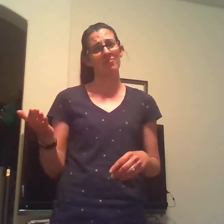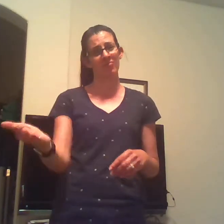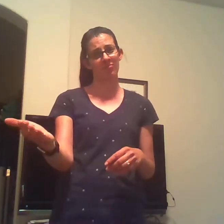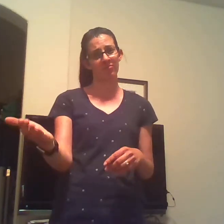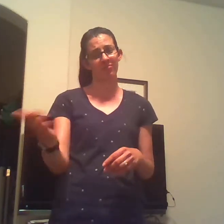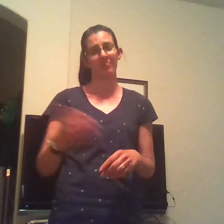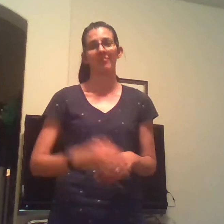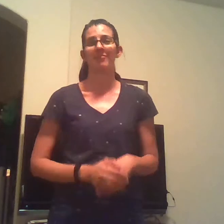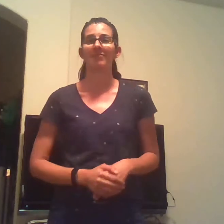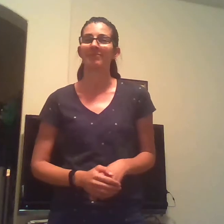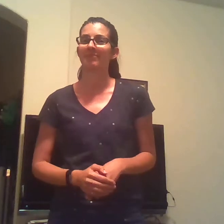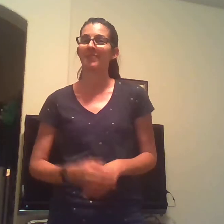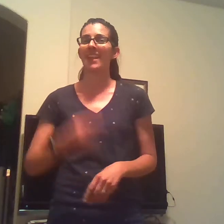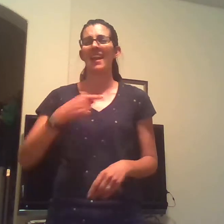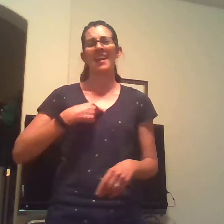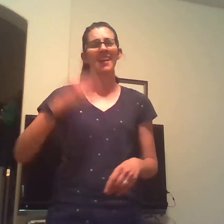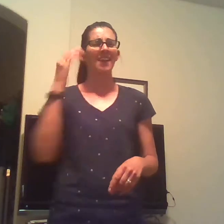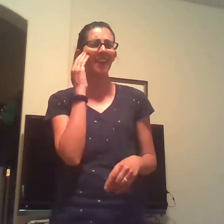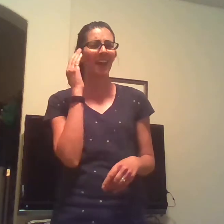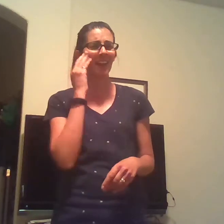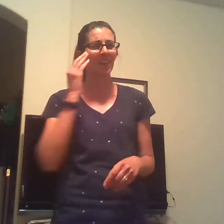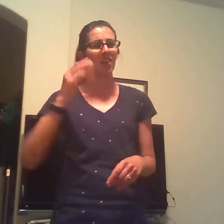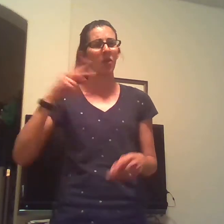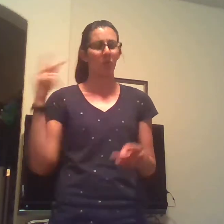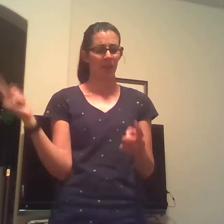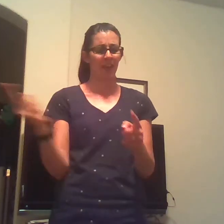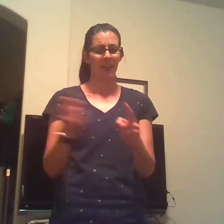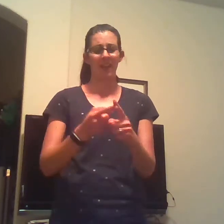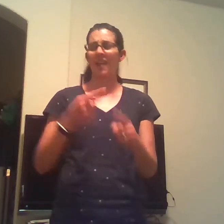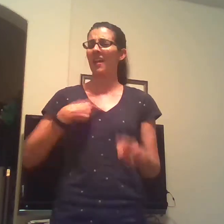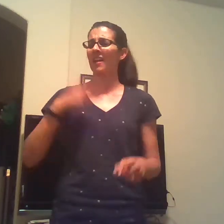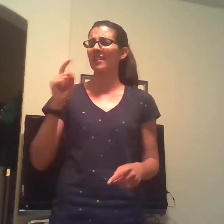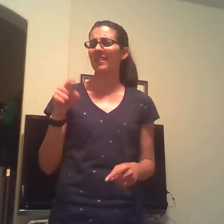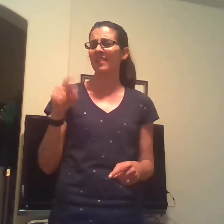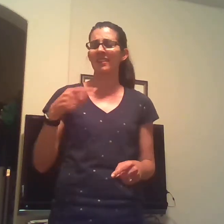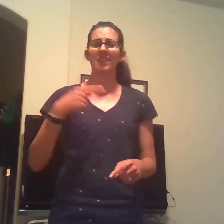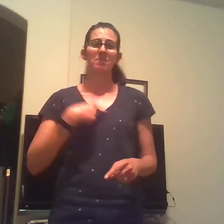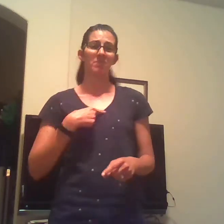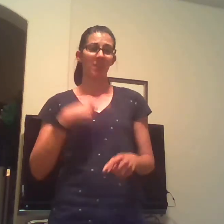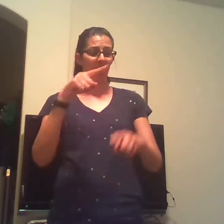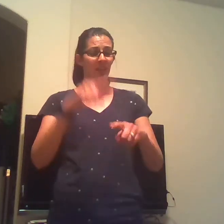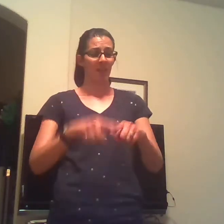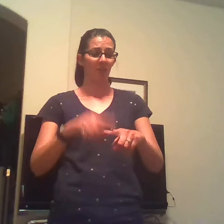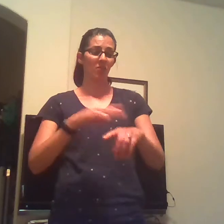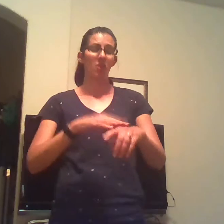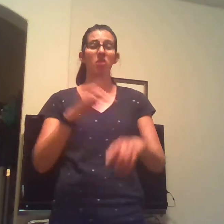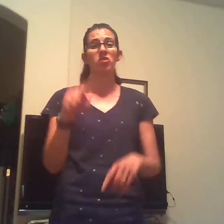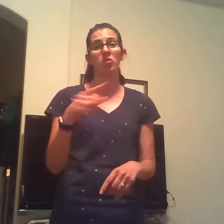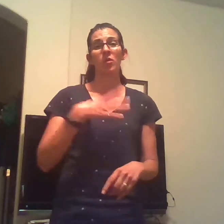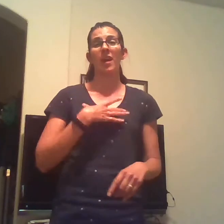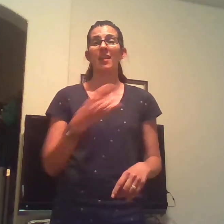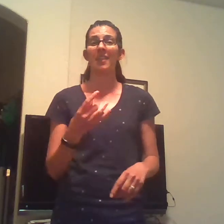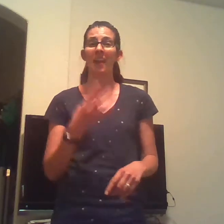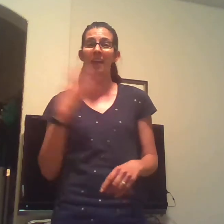there. And I know when I need it, I can count on you like